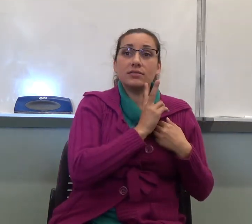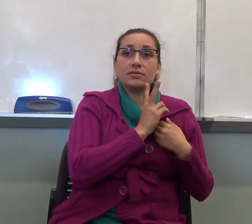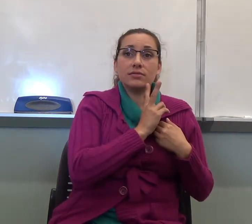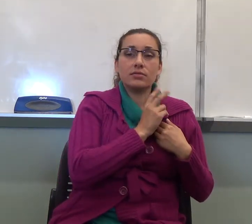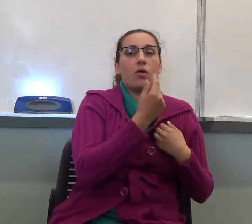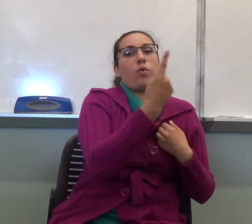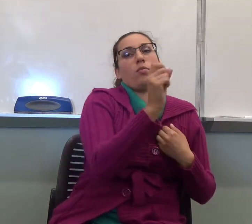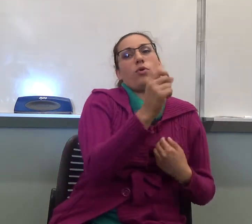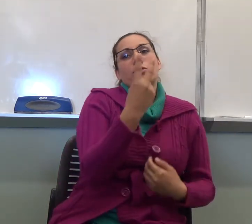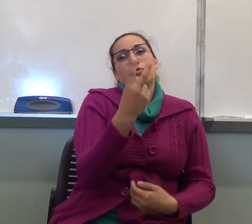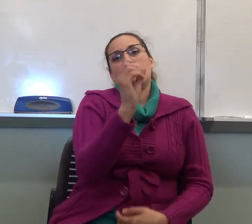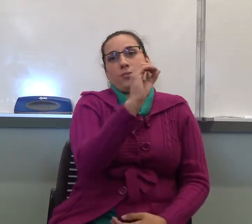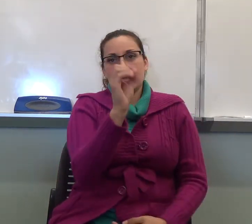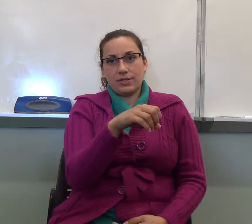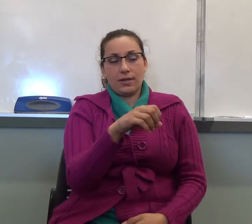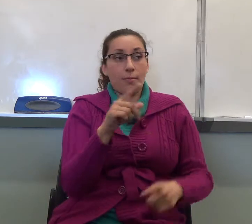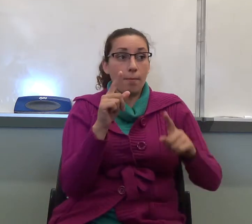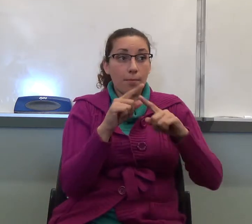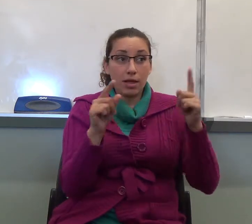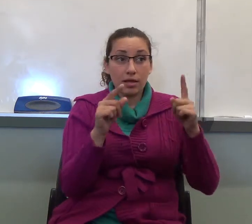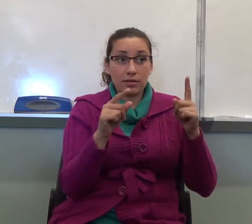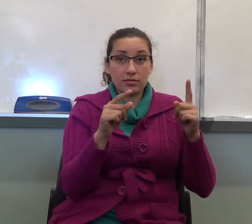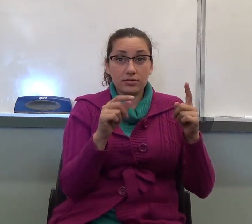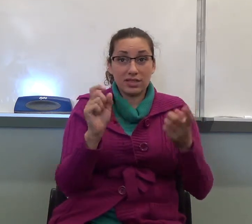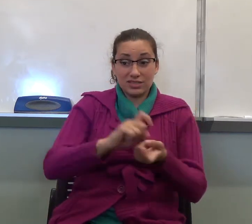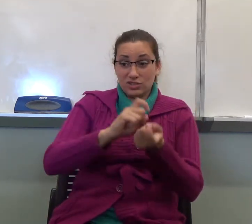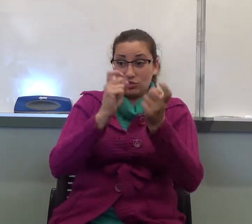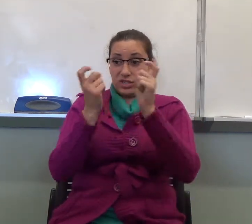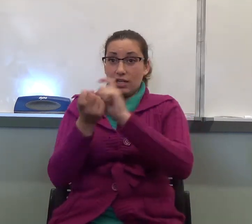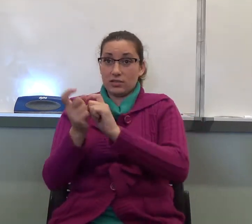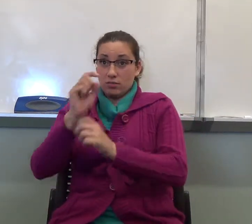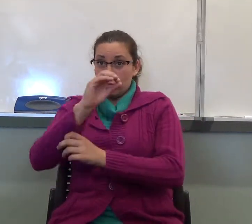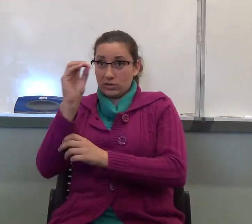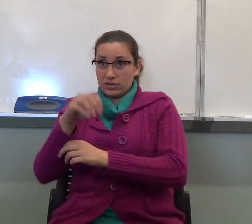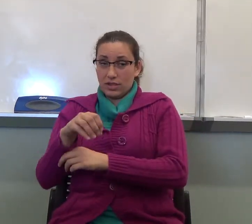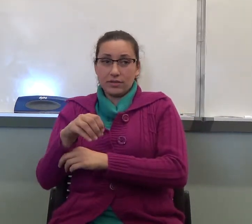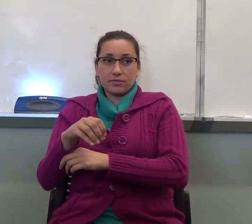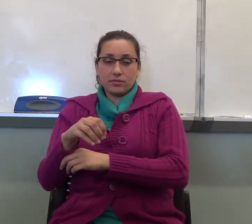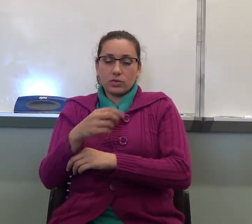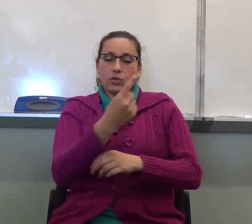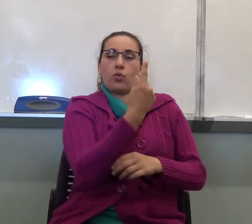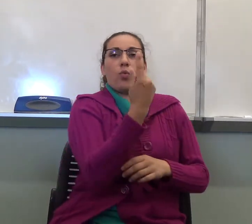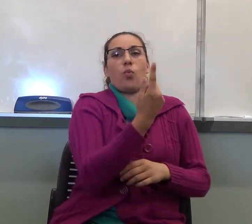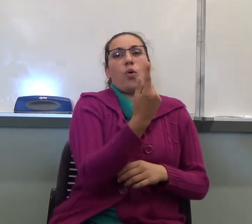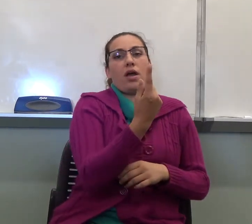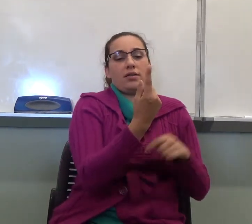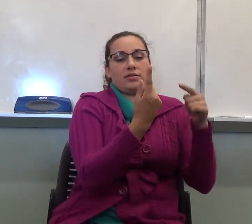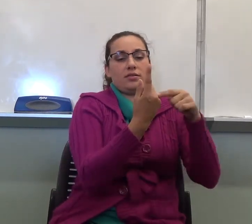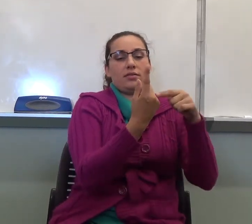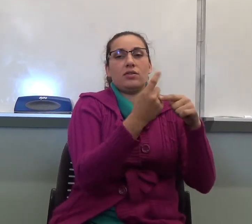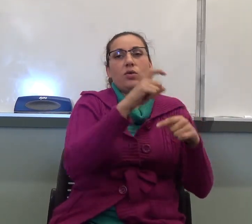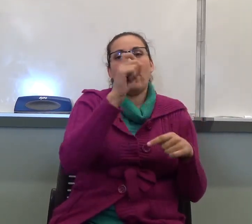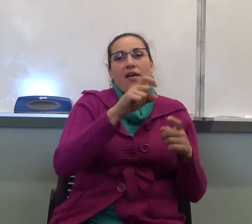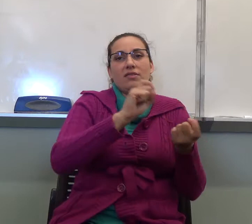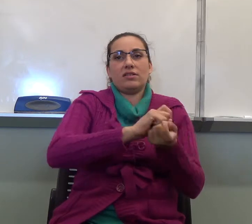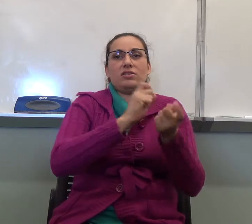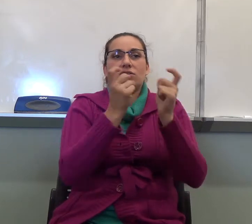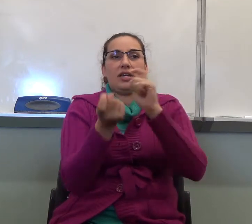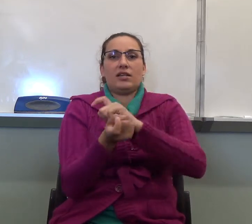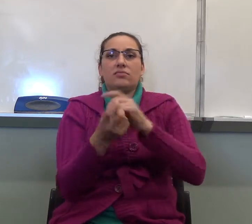that. Now, in order to switch over to percents, we'd have to switch that 1 also. And that would require multiplying by 100 and